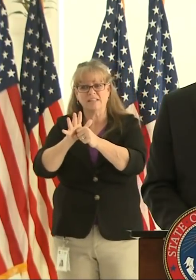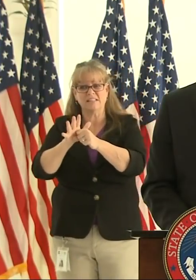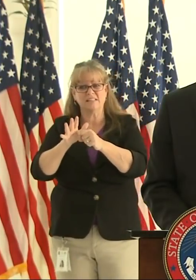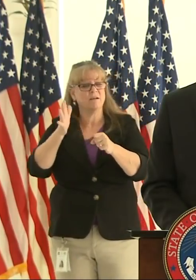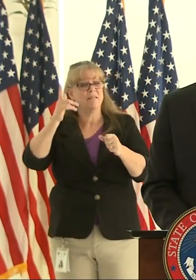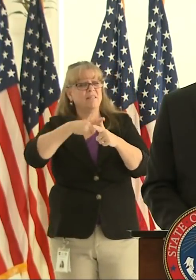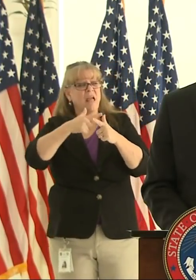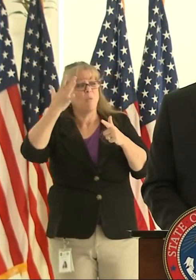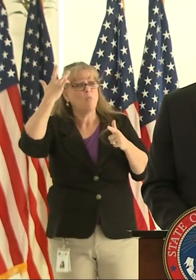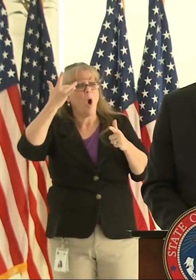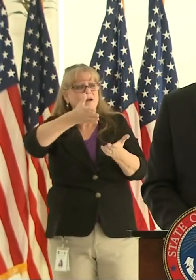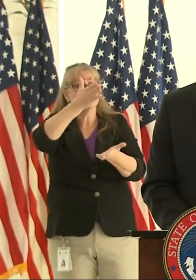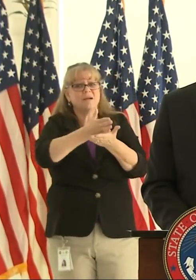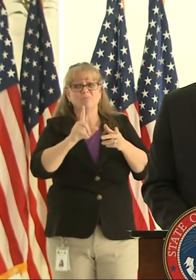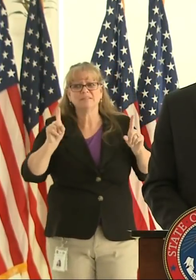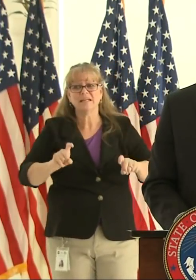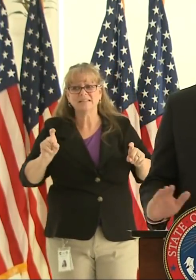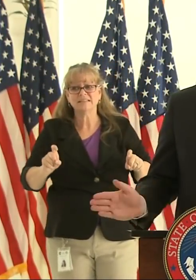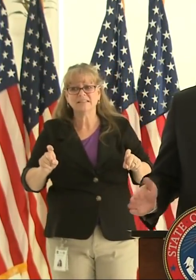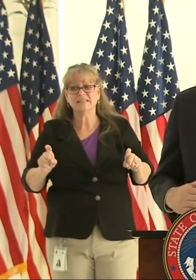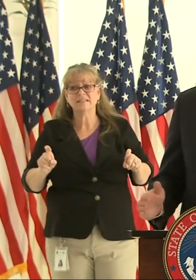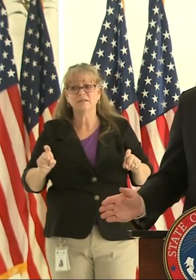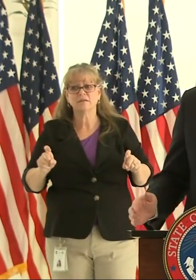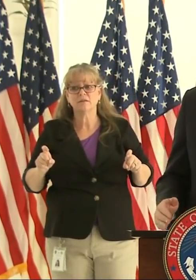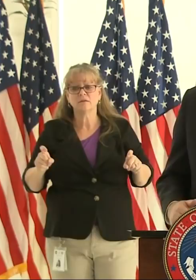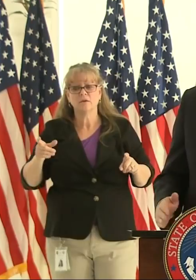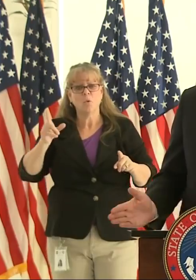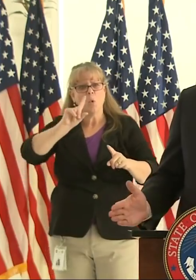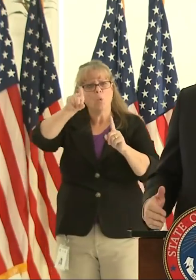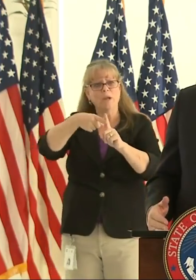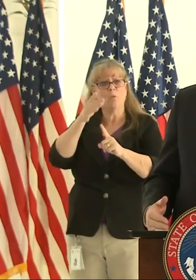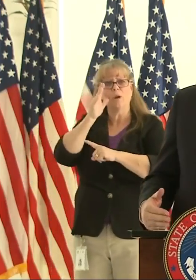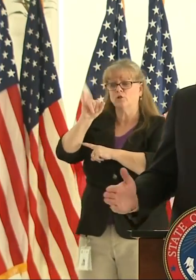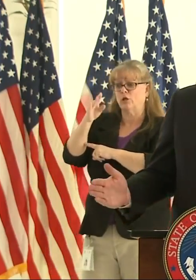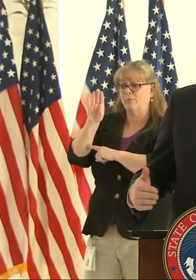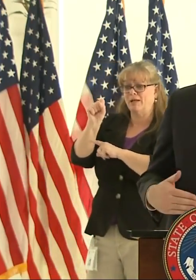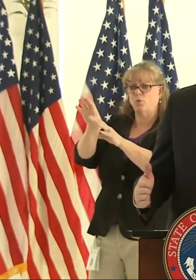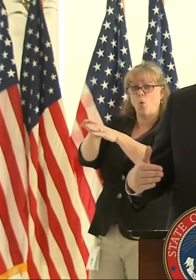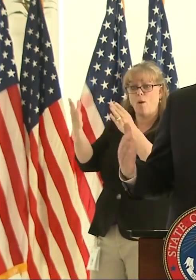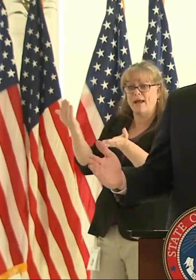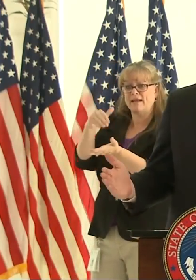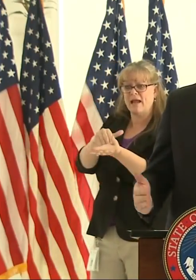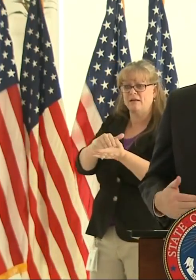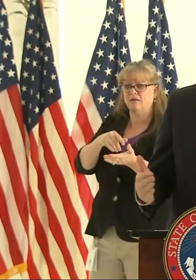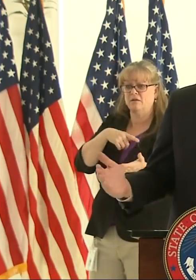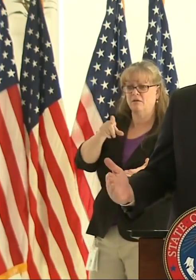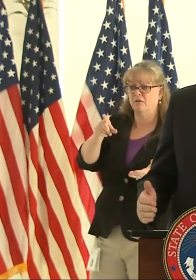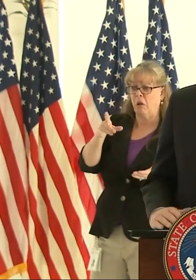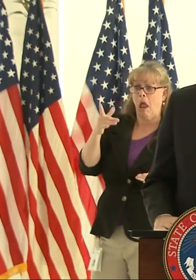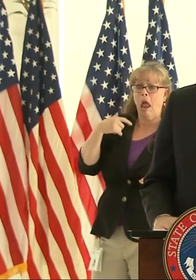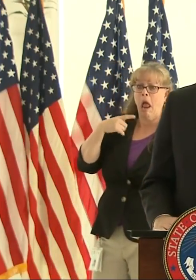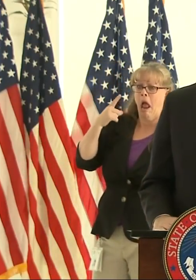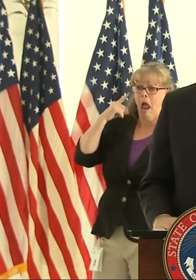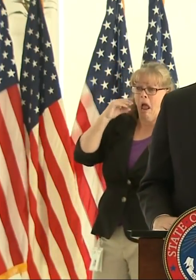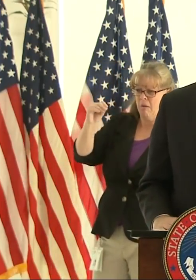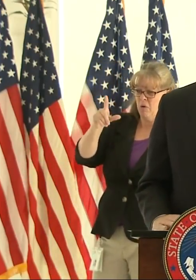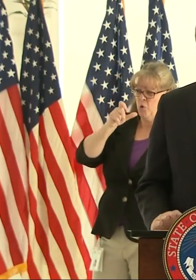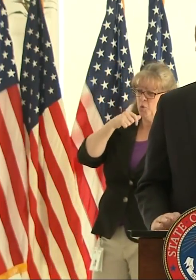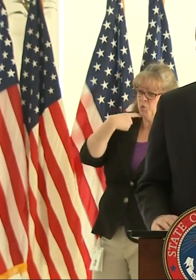do you support the plant reopening later this week? So I've not heard any figure like 80%. I believe it's a very alarming number, but I don't, to be